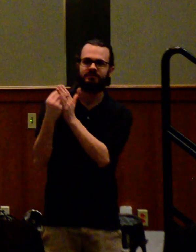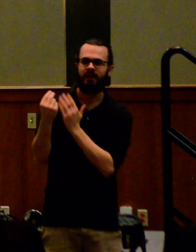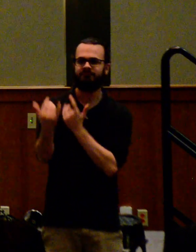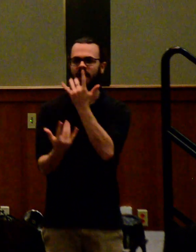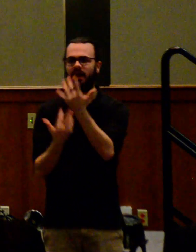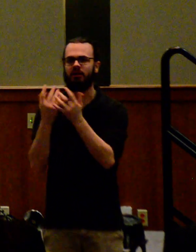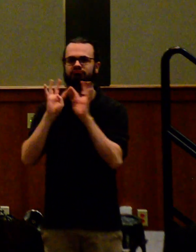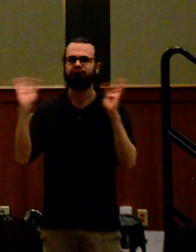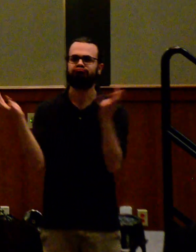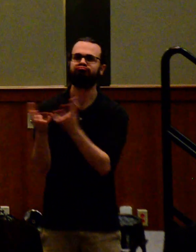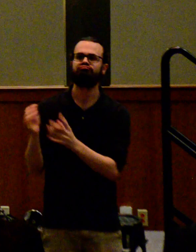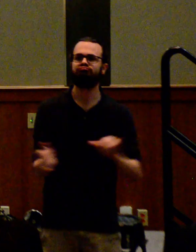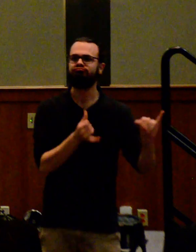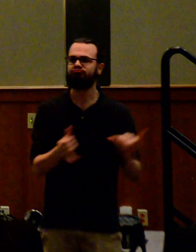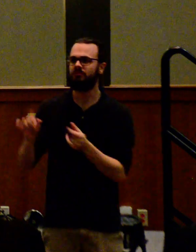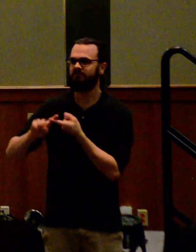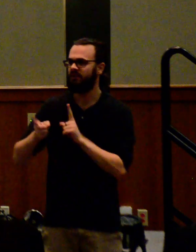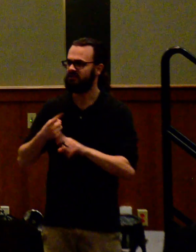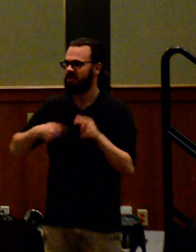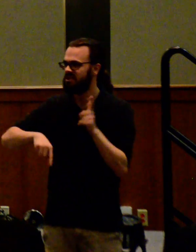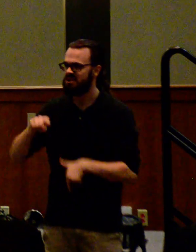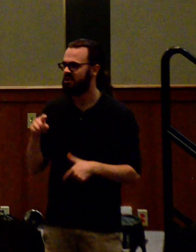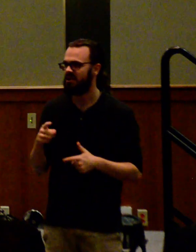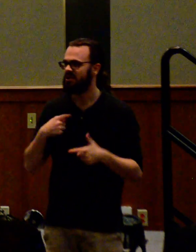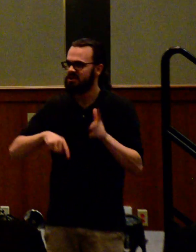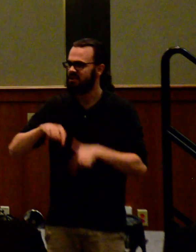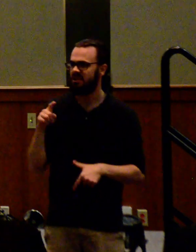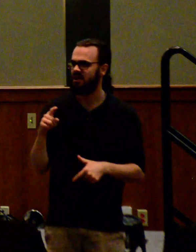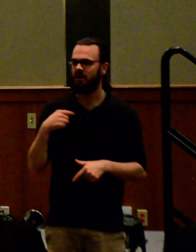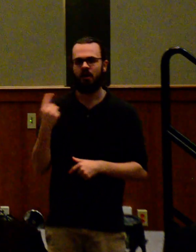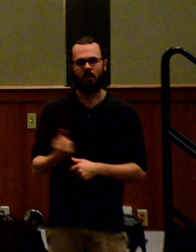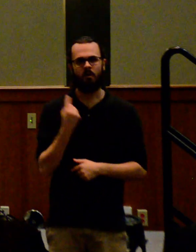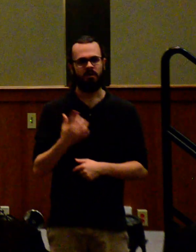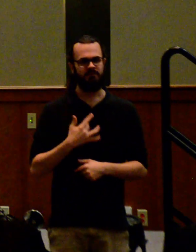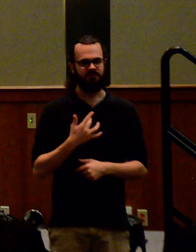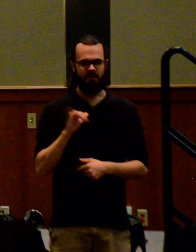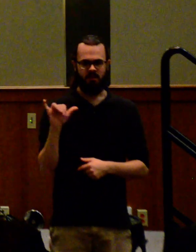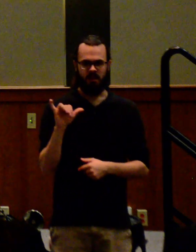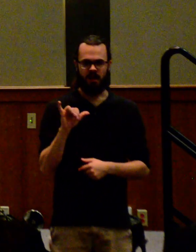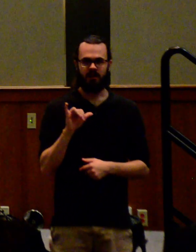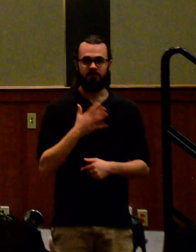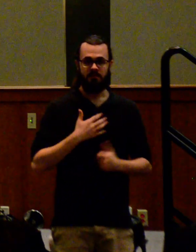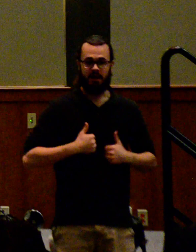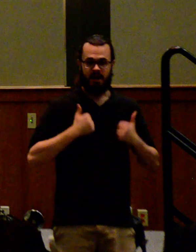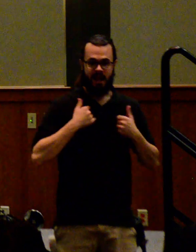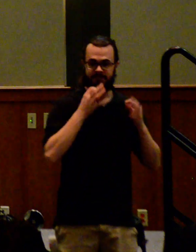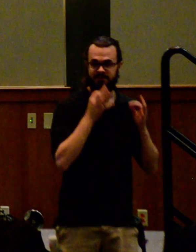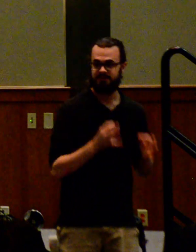I always had to put my family first, even when it came to choosing an undergraduate institution and having to live at